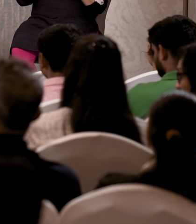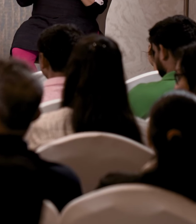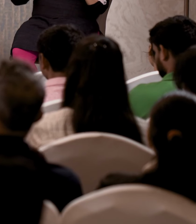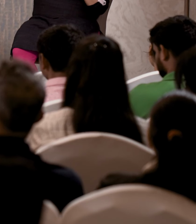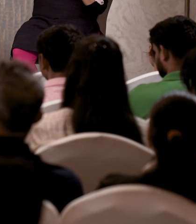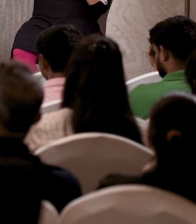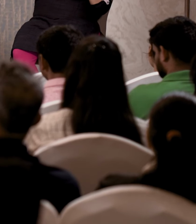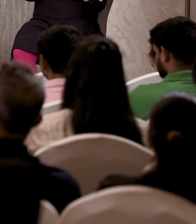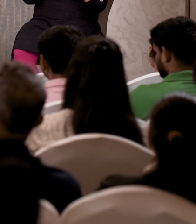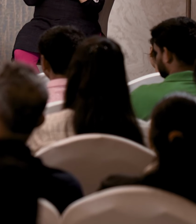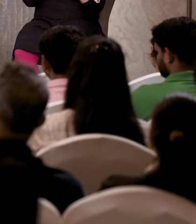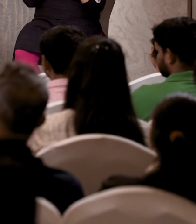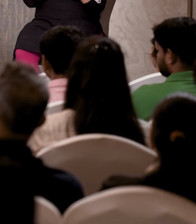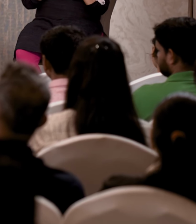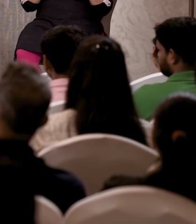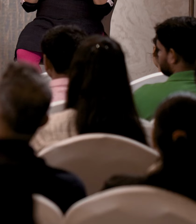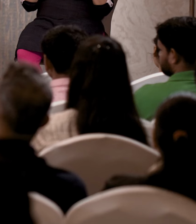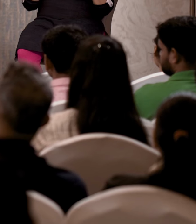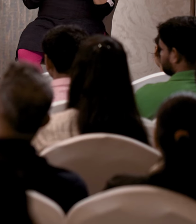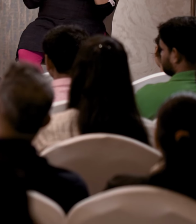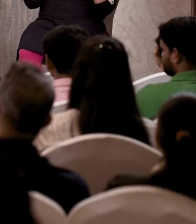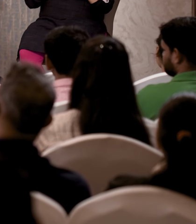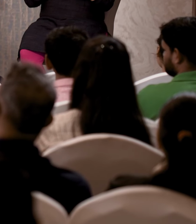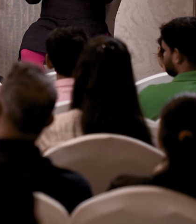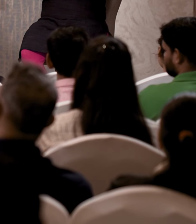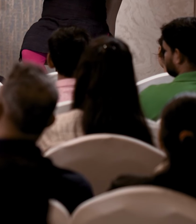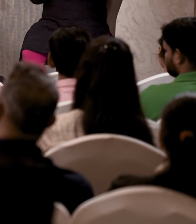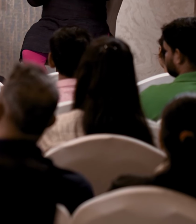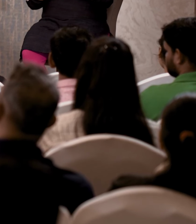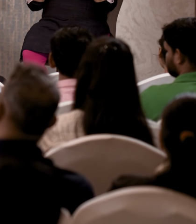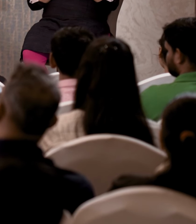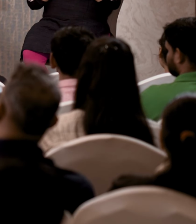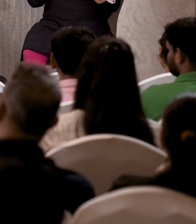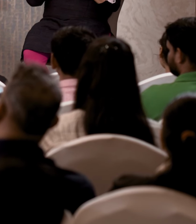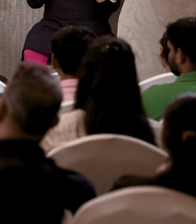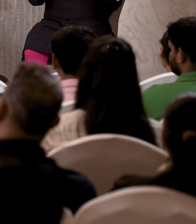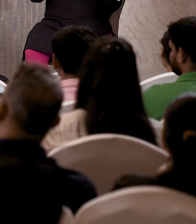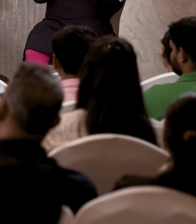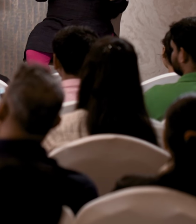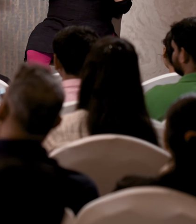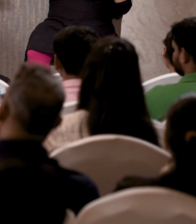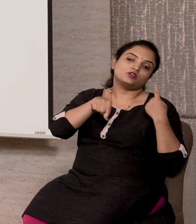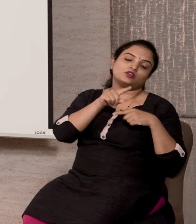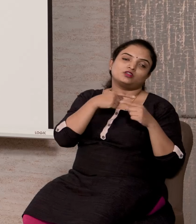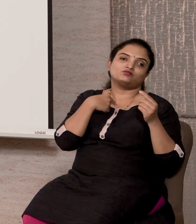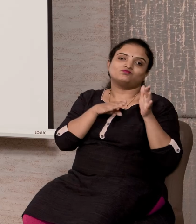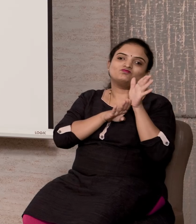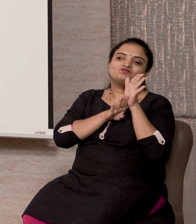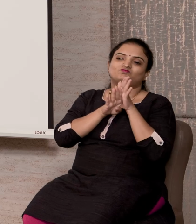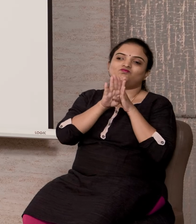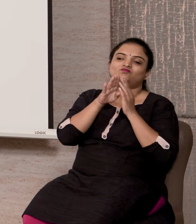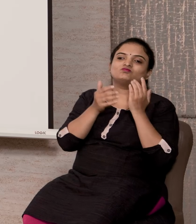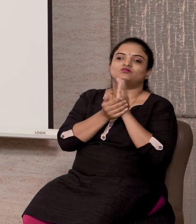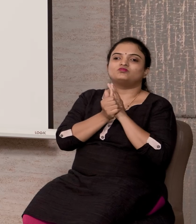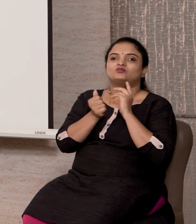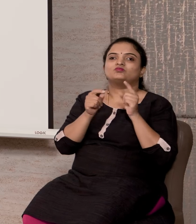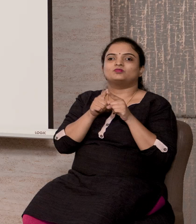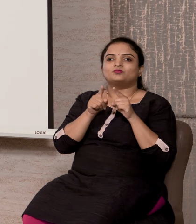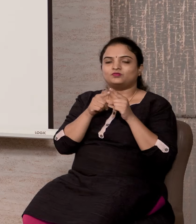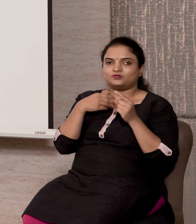that for folks like us, this is our profession, but other software engineers who joined us slowly developed this skill, and they